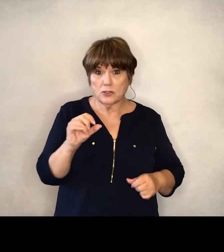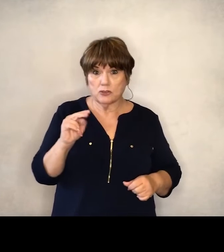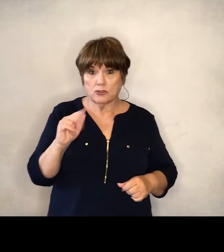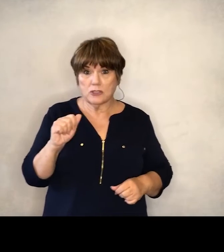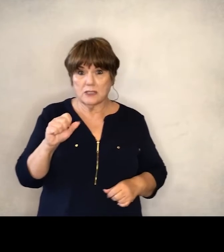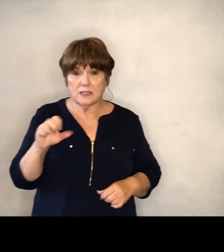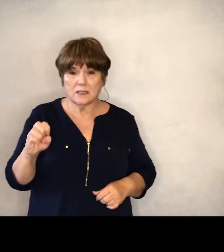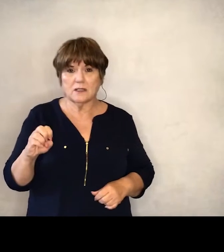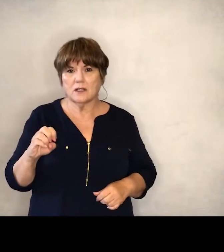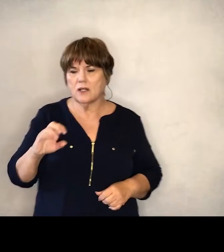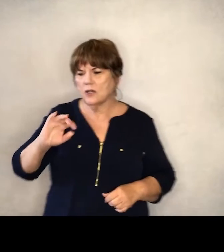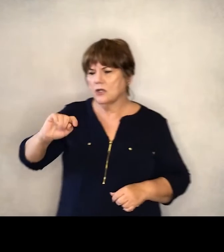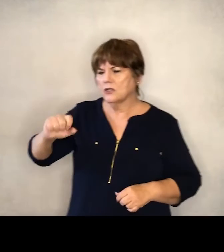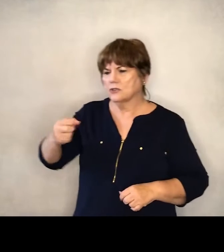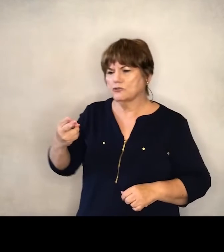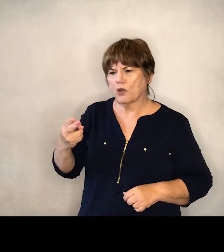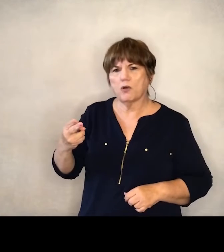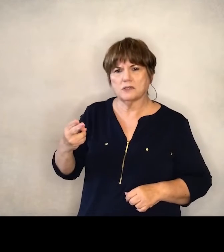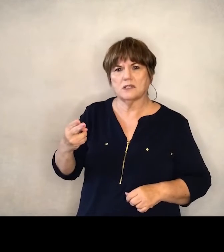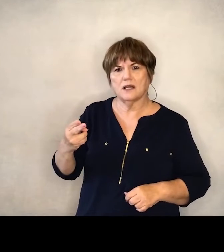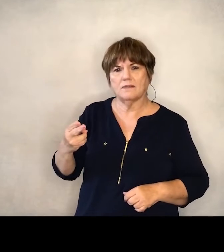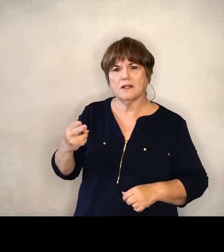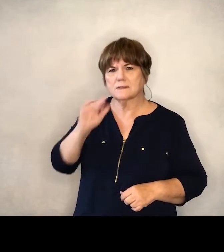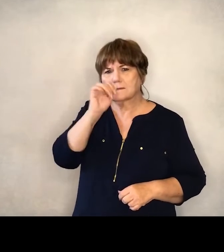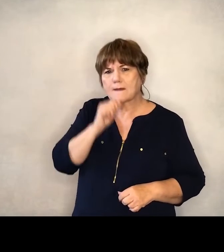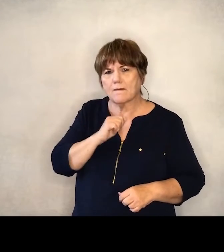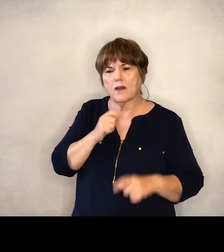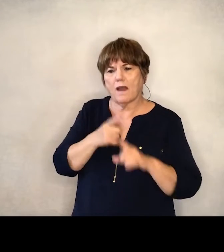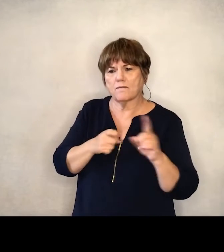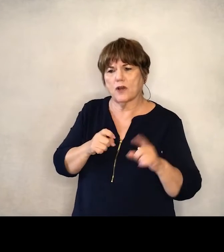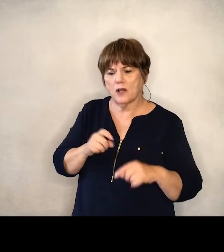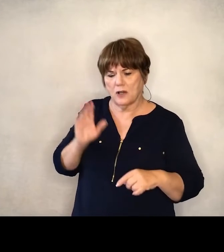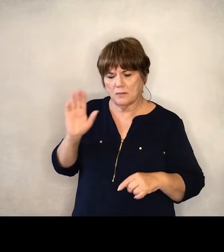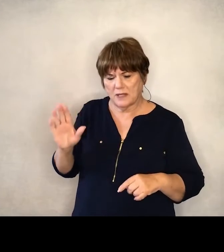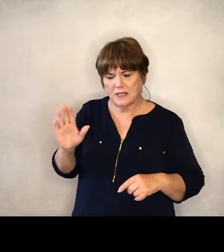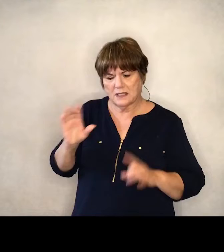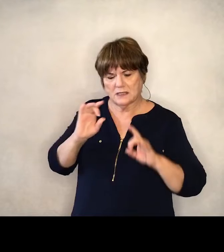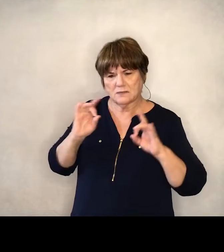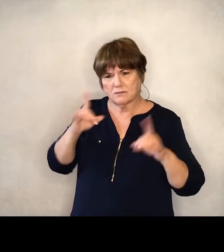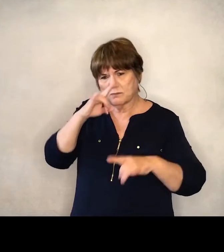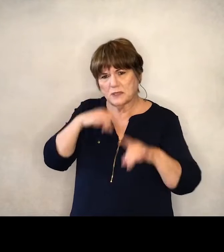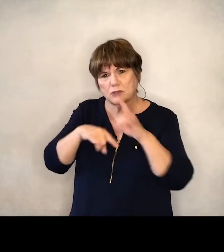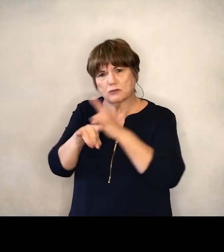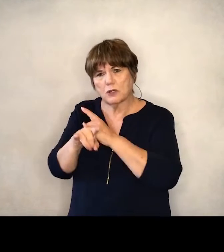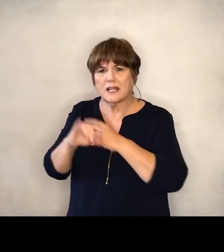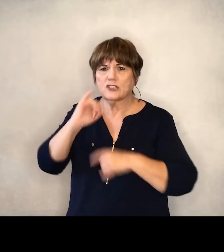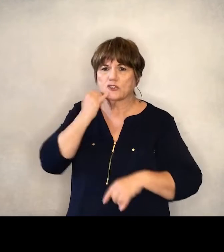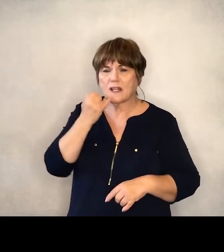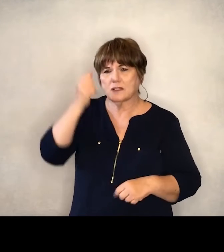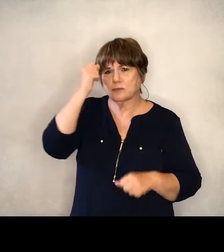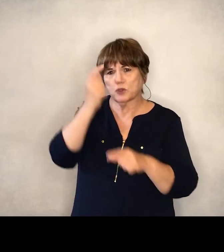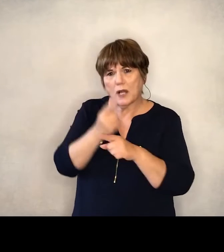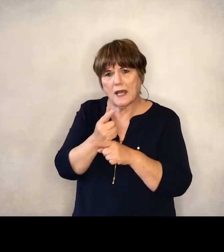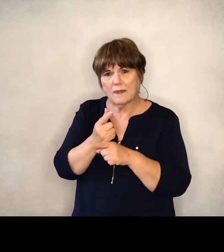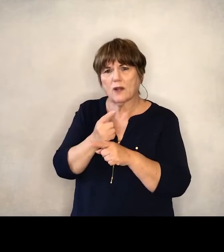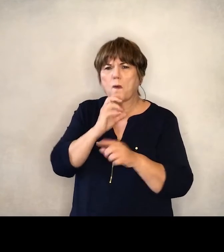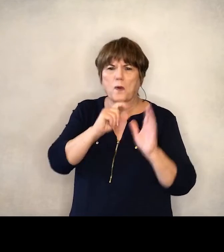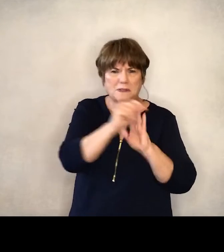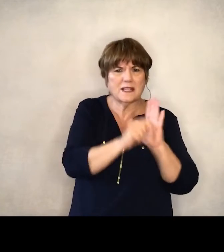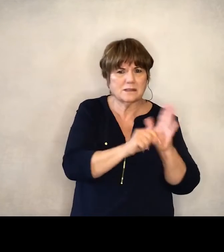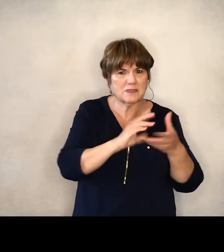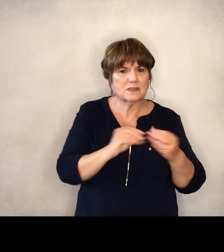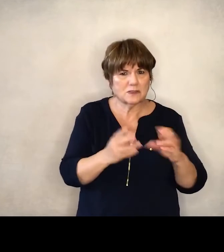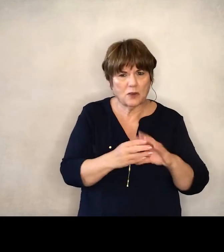suffered terribly at the hands of his treacherous, his jealous brothers. He is separated from his family, from